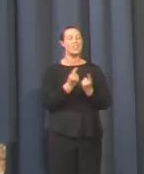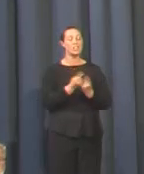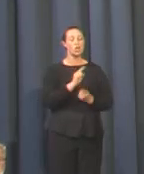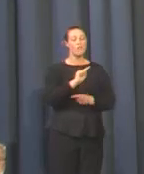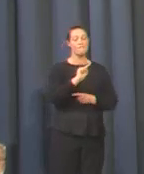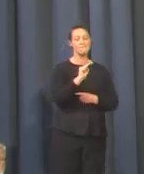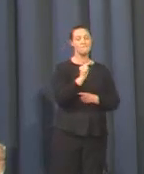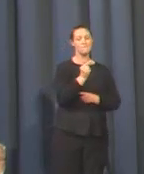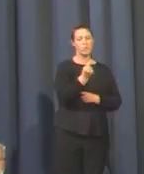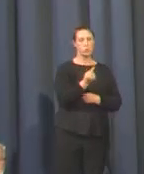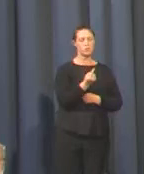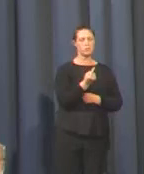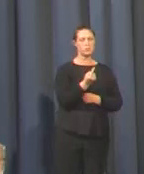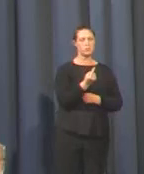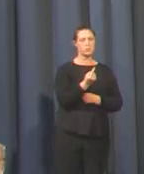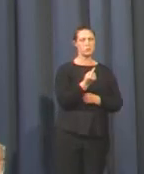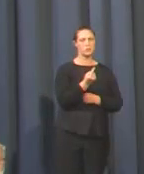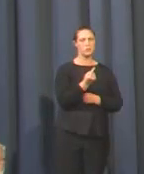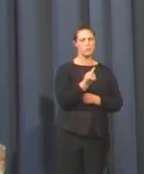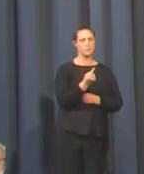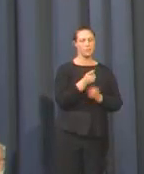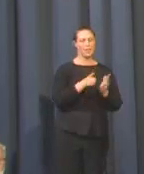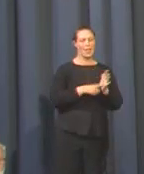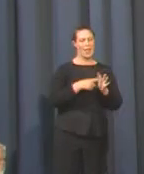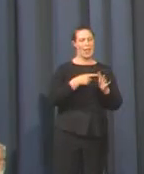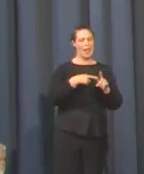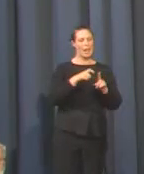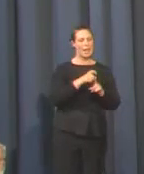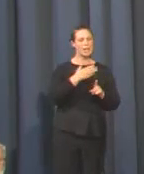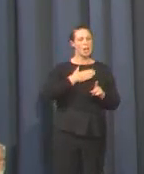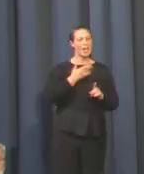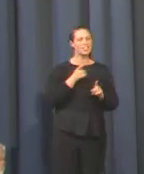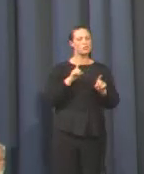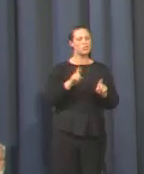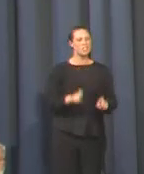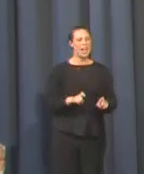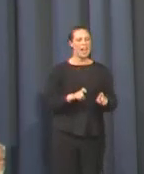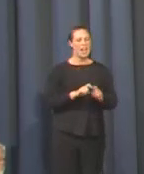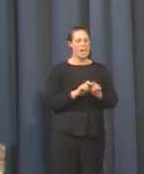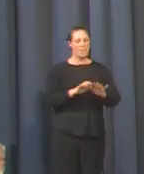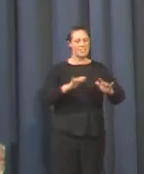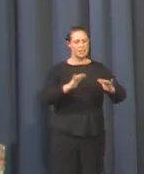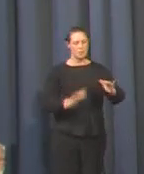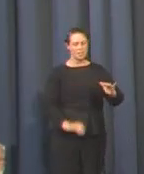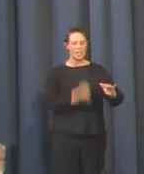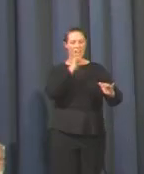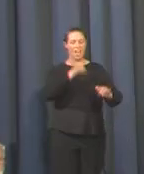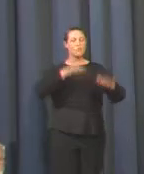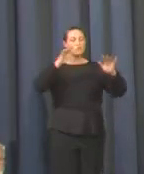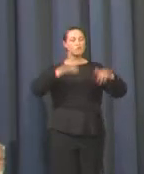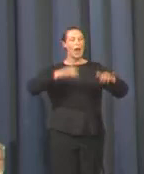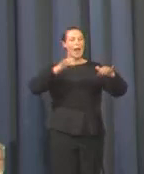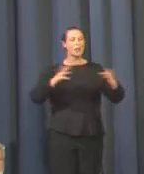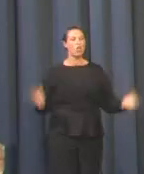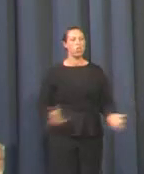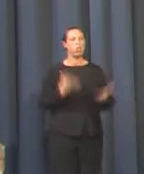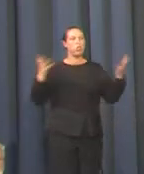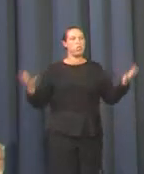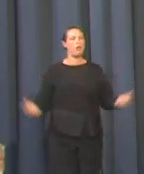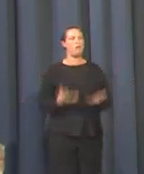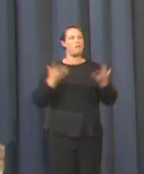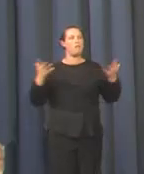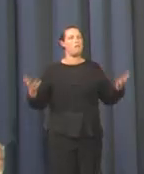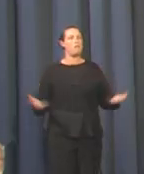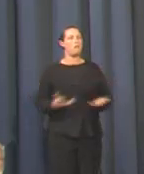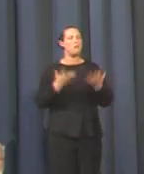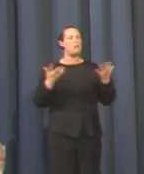is the lead likes to sit in the sediment in the rivers and estuaries. So if there's been a big rain event, it's going to stir all that up and